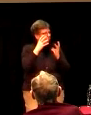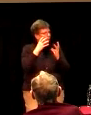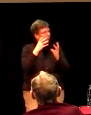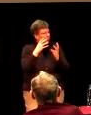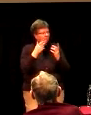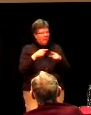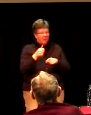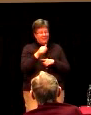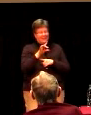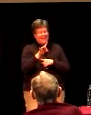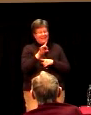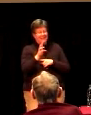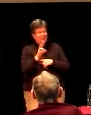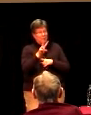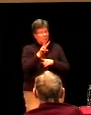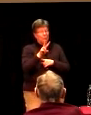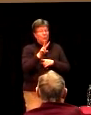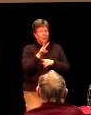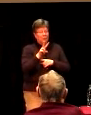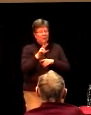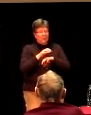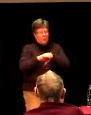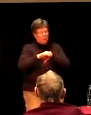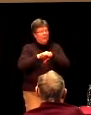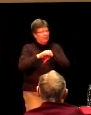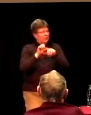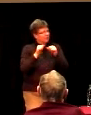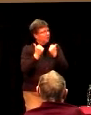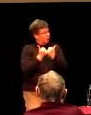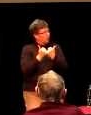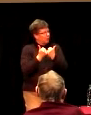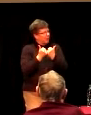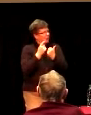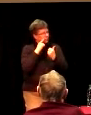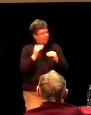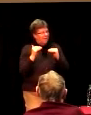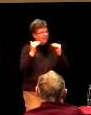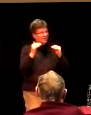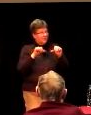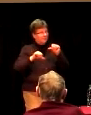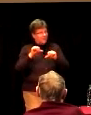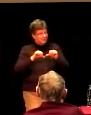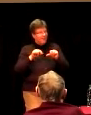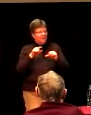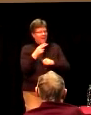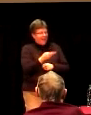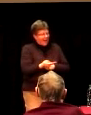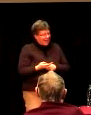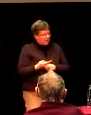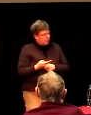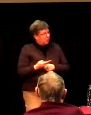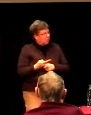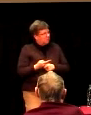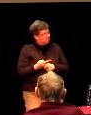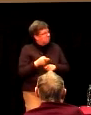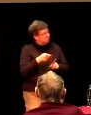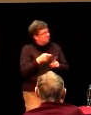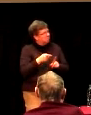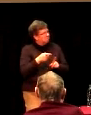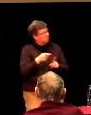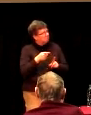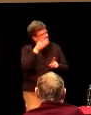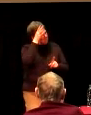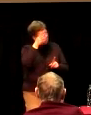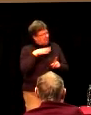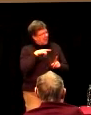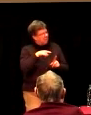And in 1862, the British Association for the Advancement of Science hired a well-known balloonist,